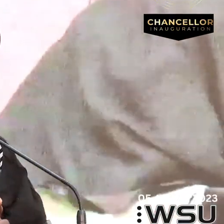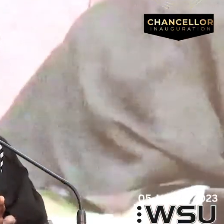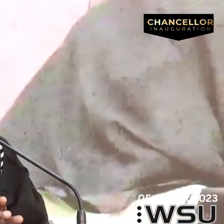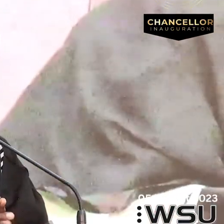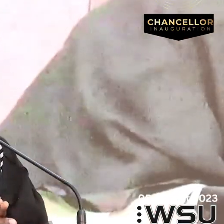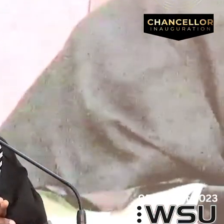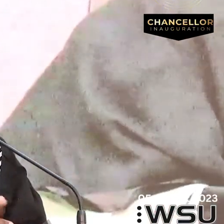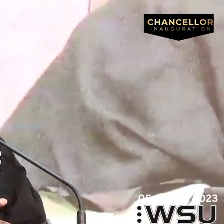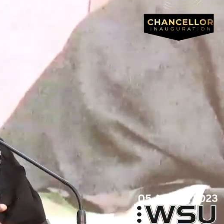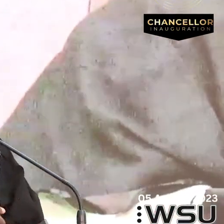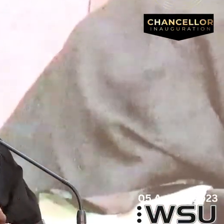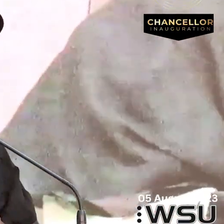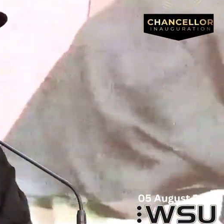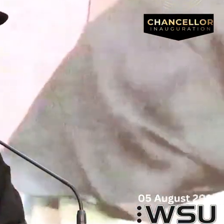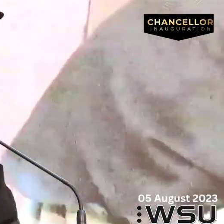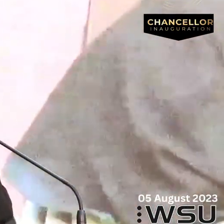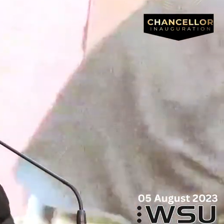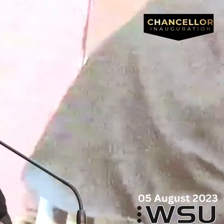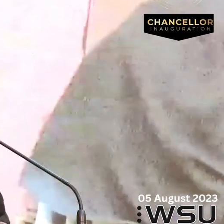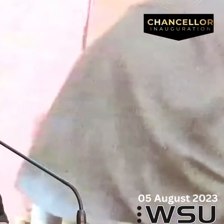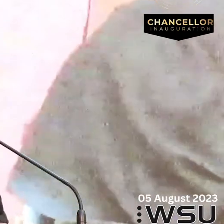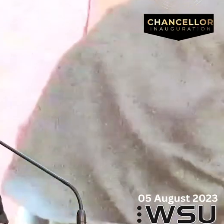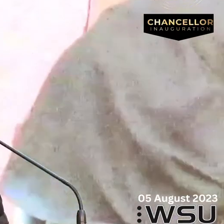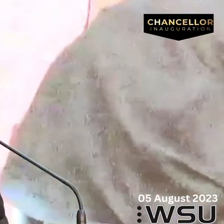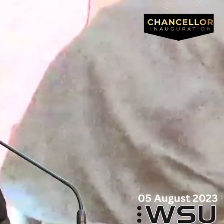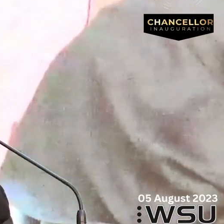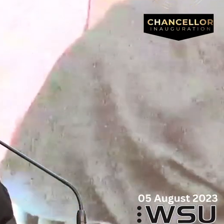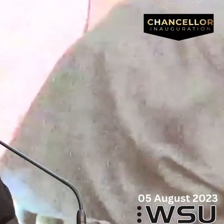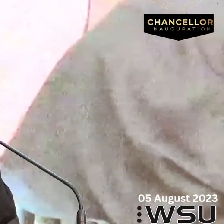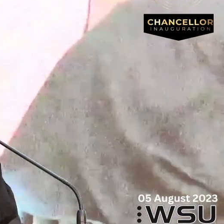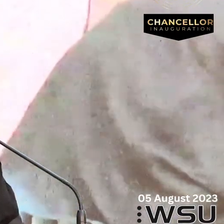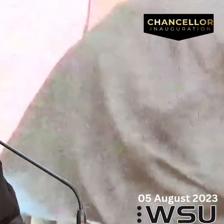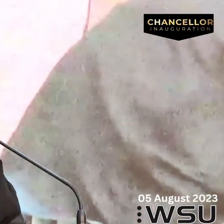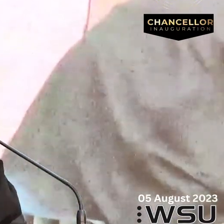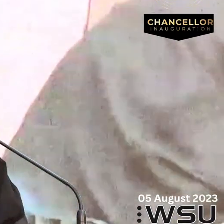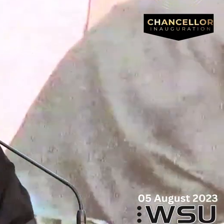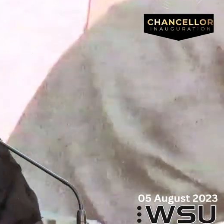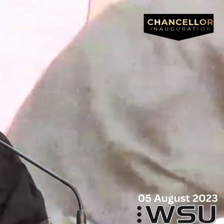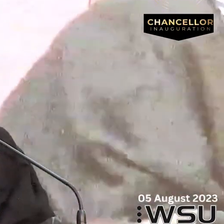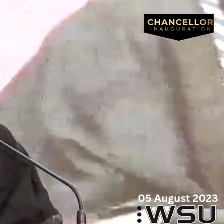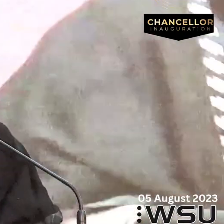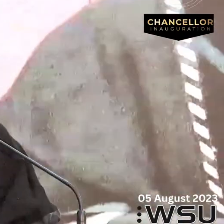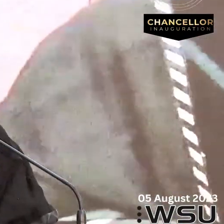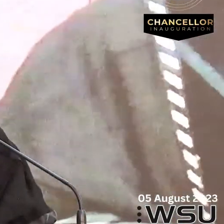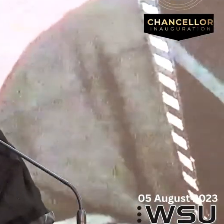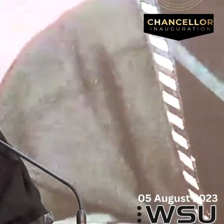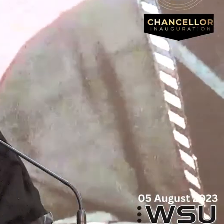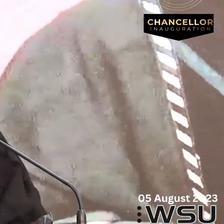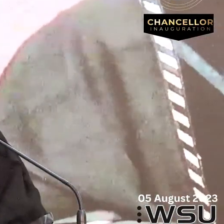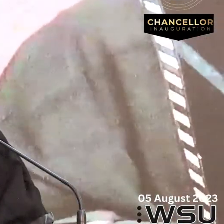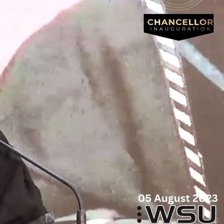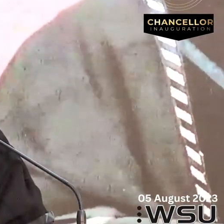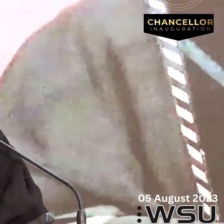yintombi yomgquba, yintombi yomthonyama, ngumntu walapha.